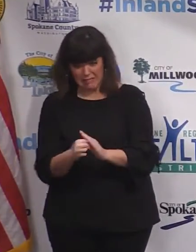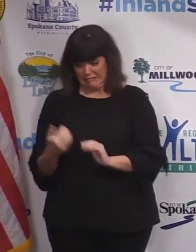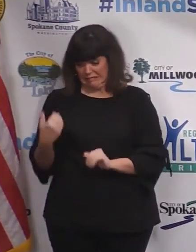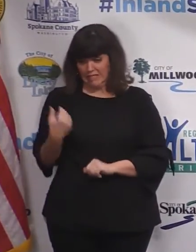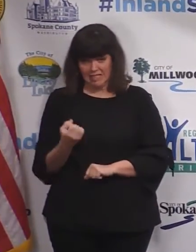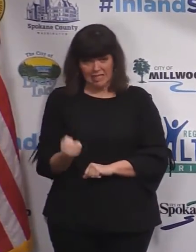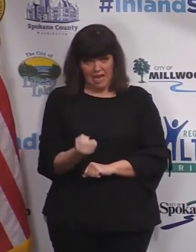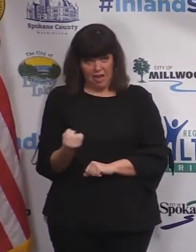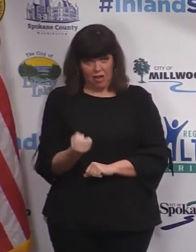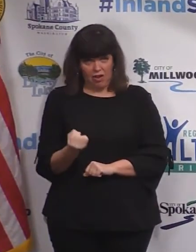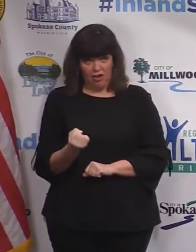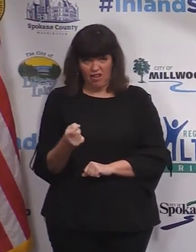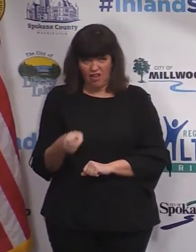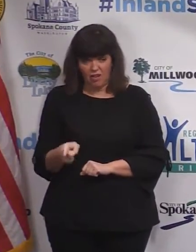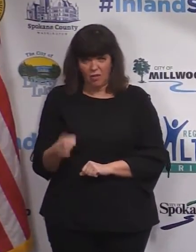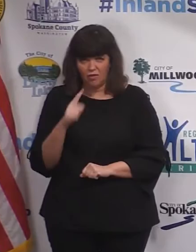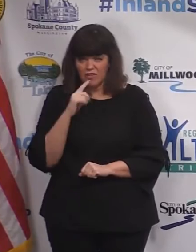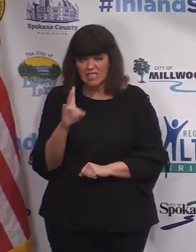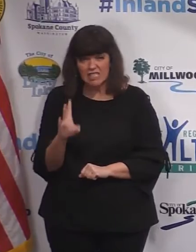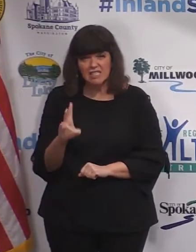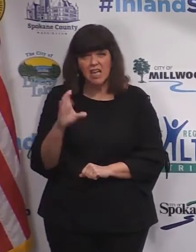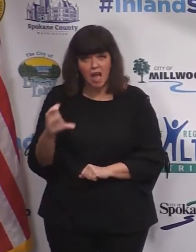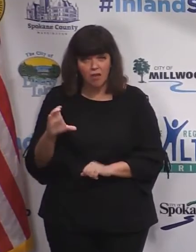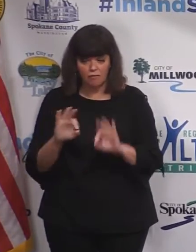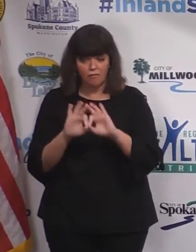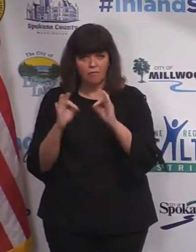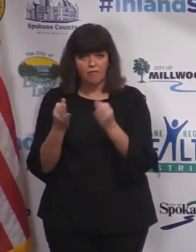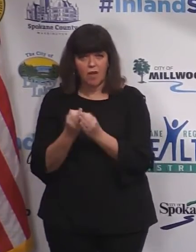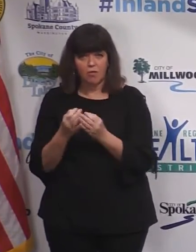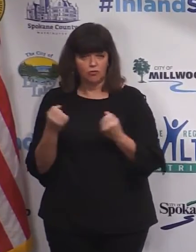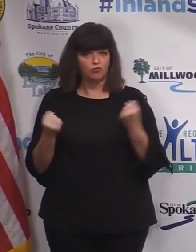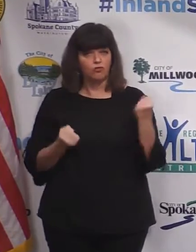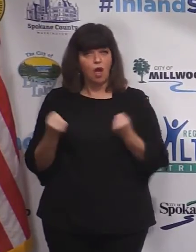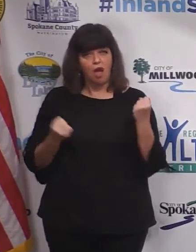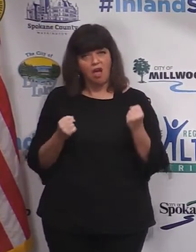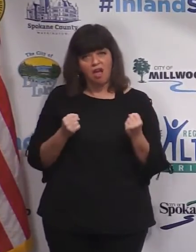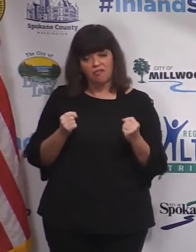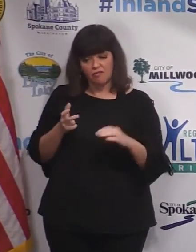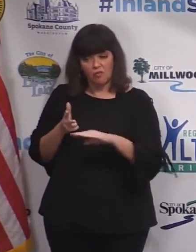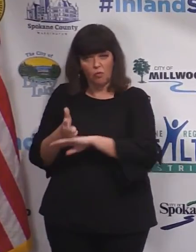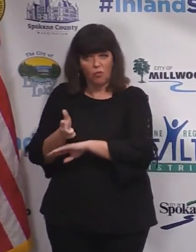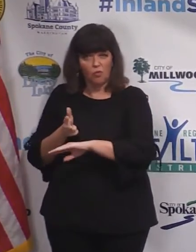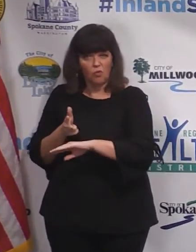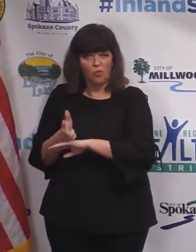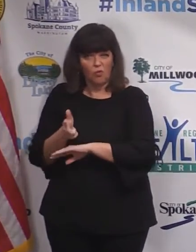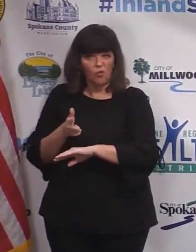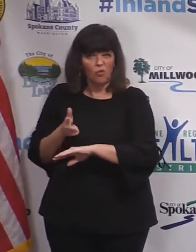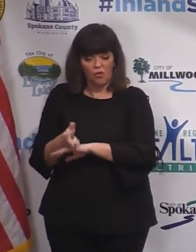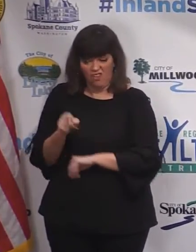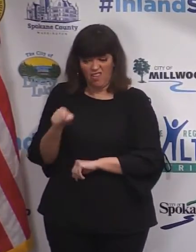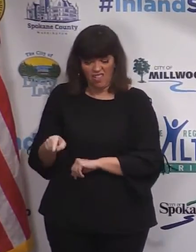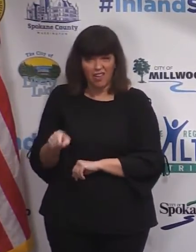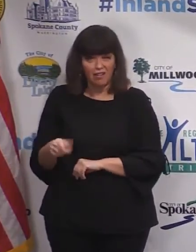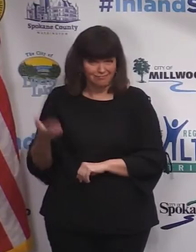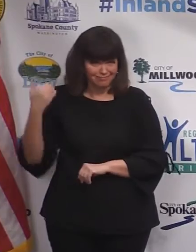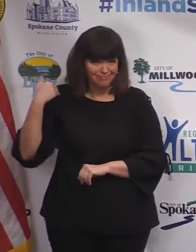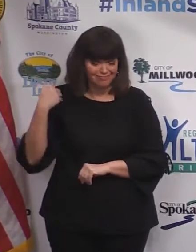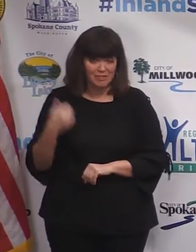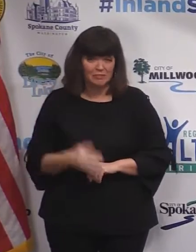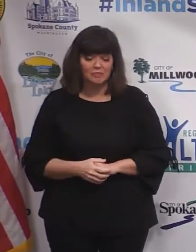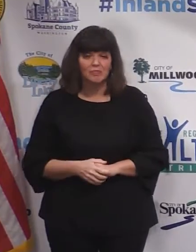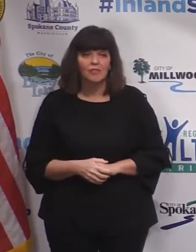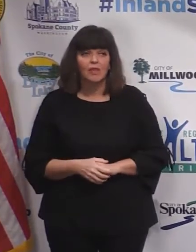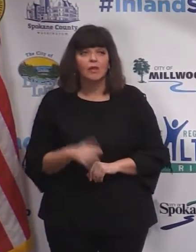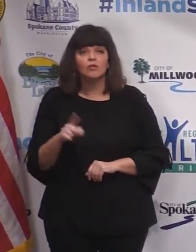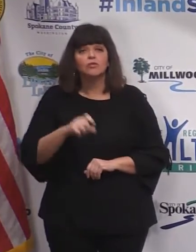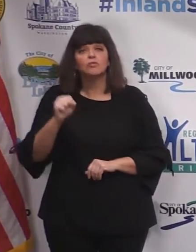we served nearly 700 families at a drive-through distribution at our Spokane warehouse. We're also partnering with the organizations like the Spokane